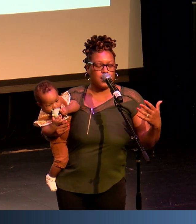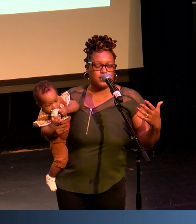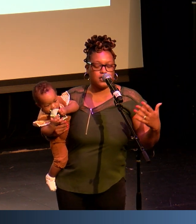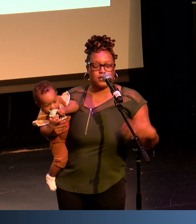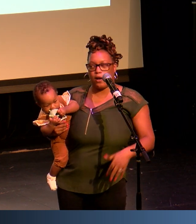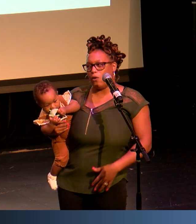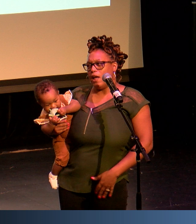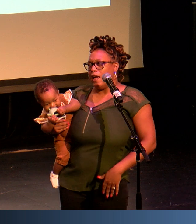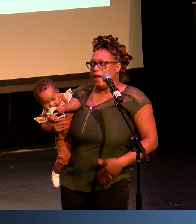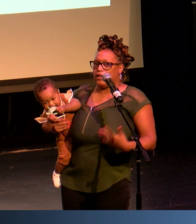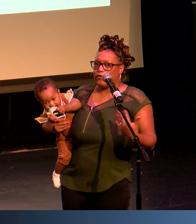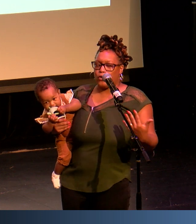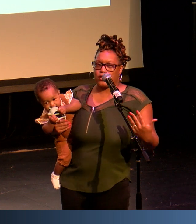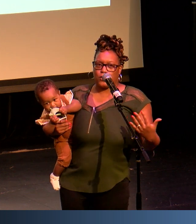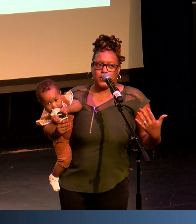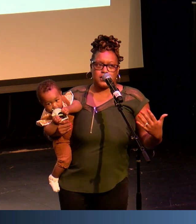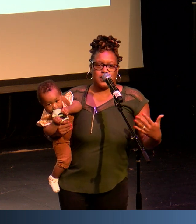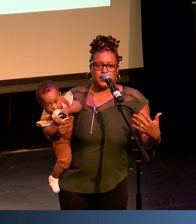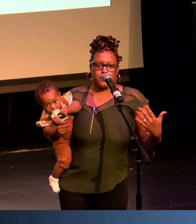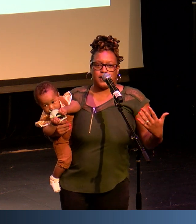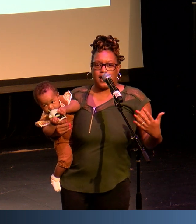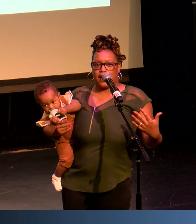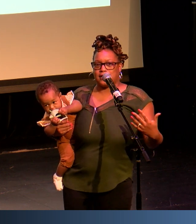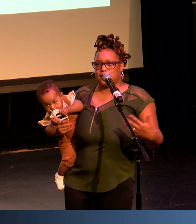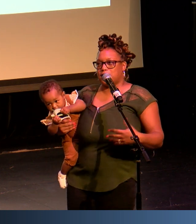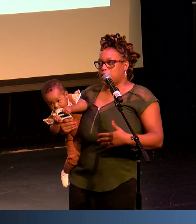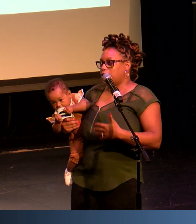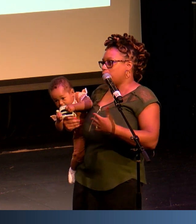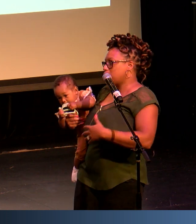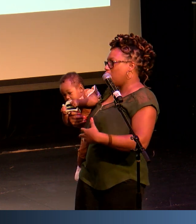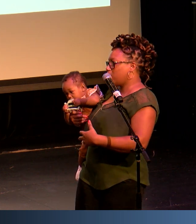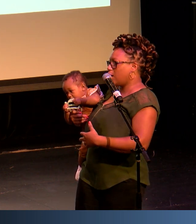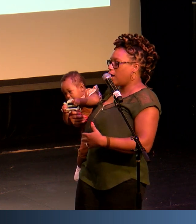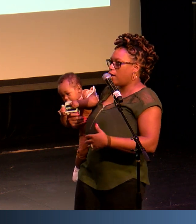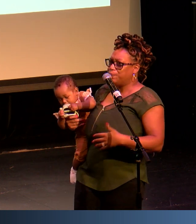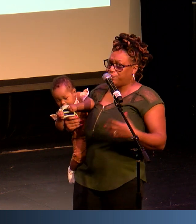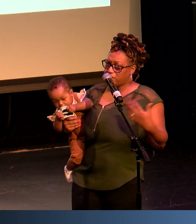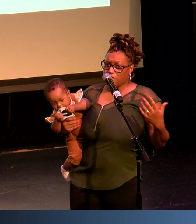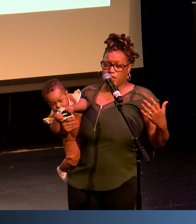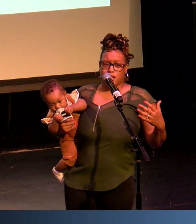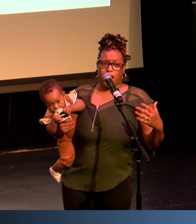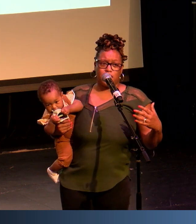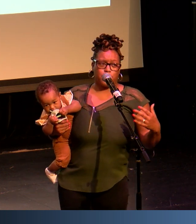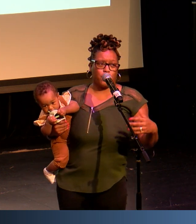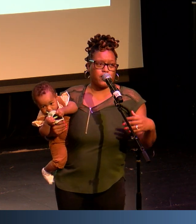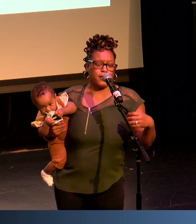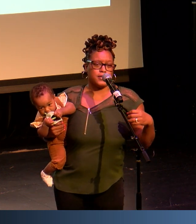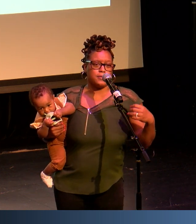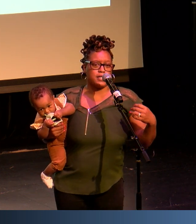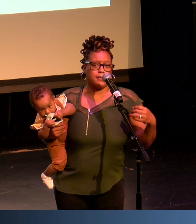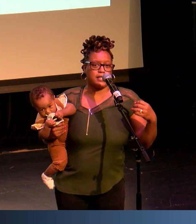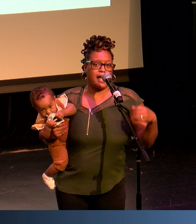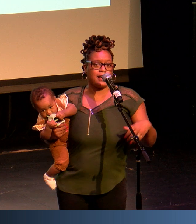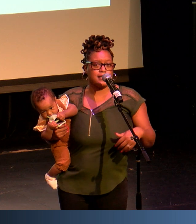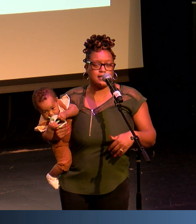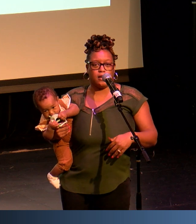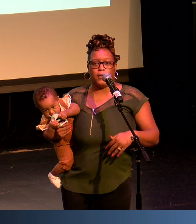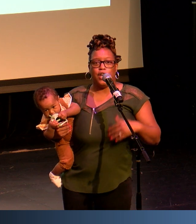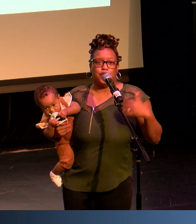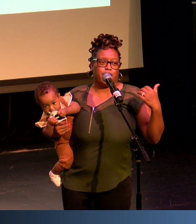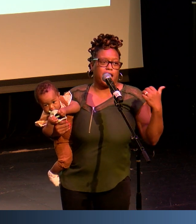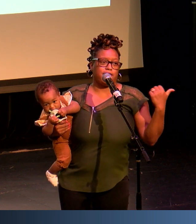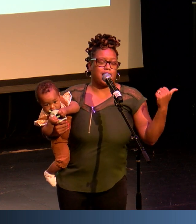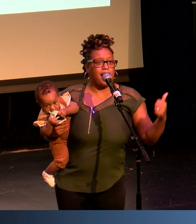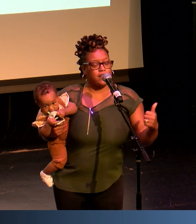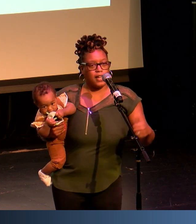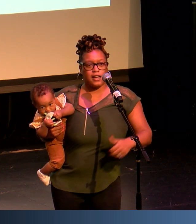economically challenged as well. And then, of course, we always need expanded access to like mental health care. A lot of the programs, sometimes to access them,